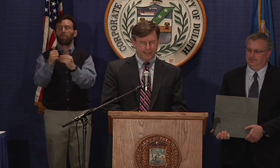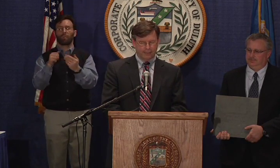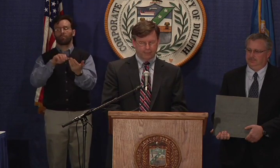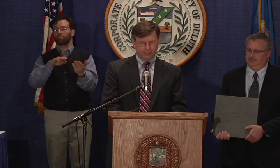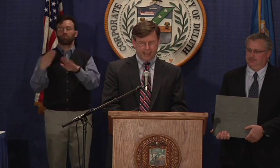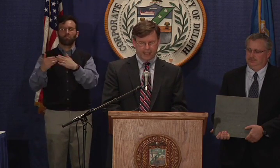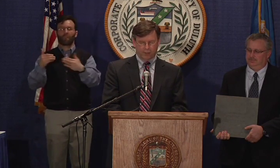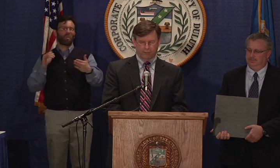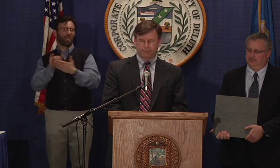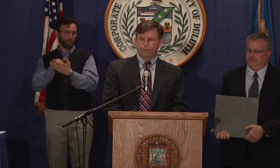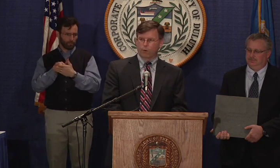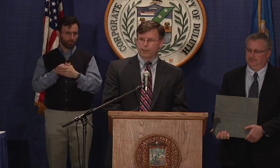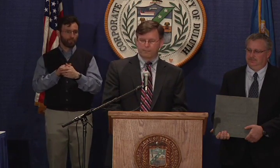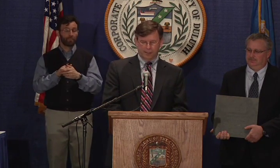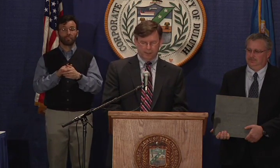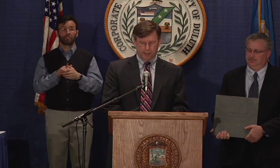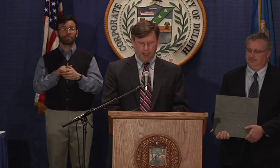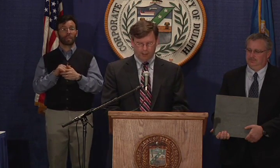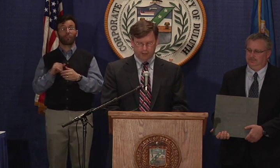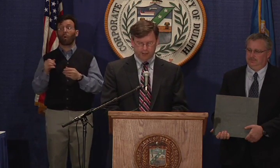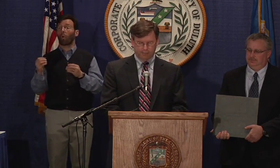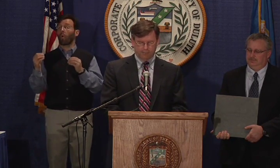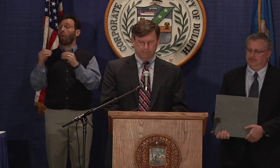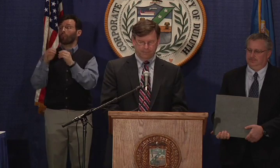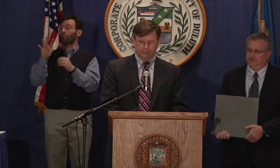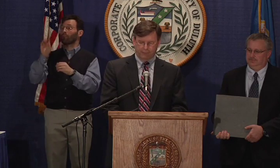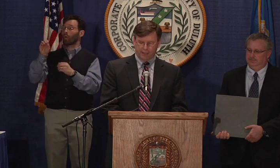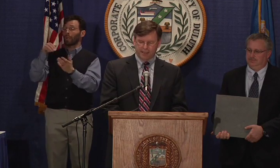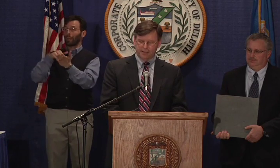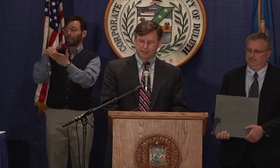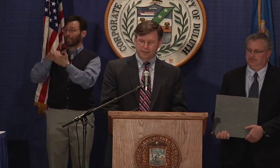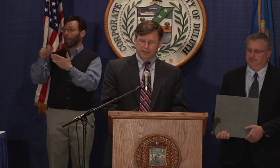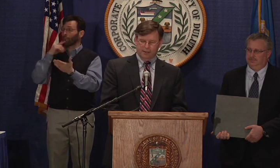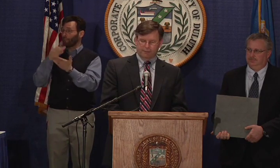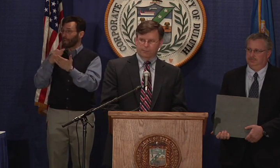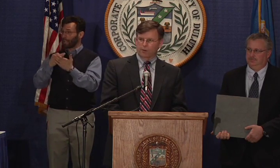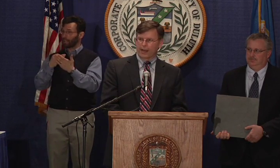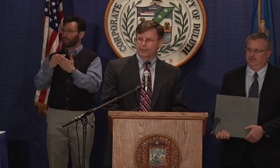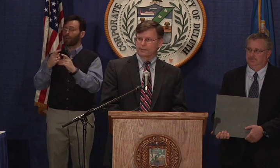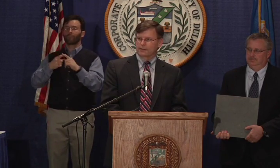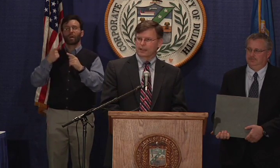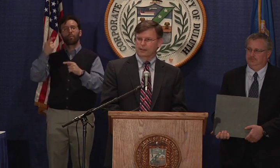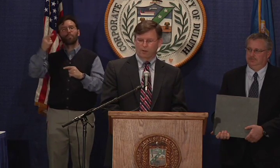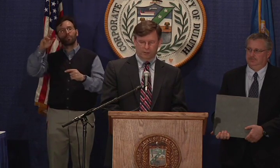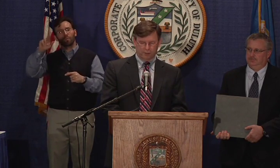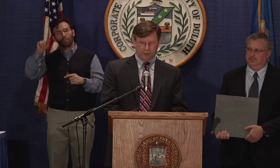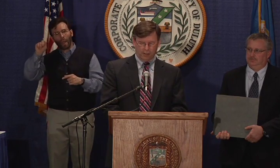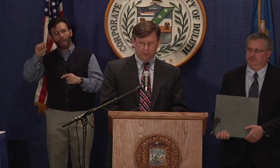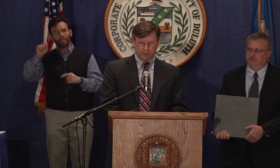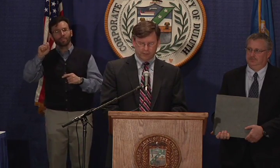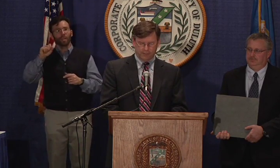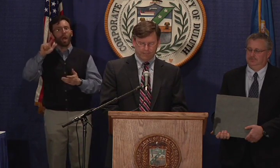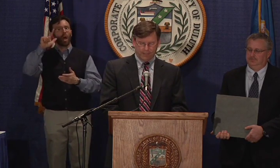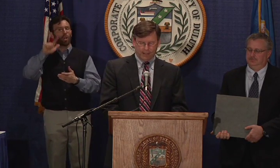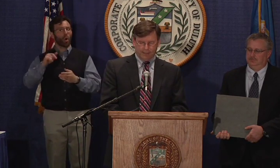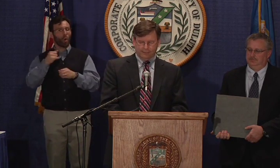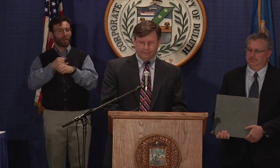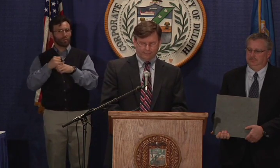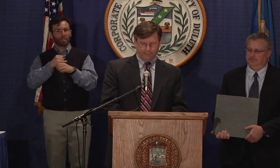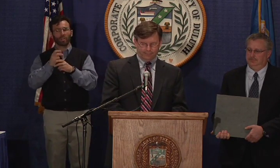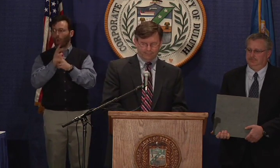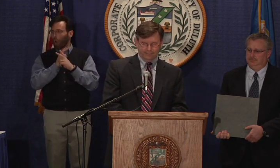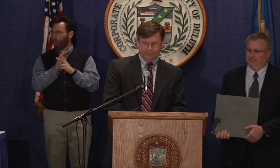and his team have obtained over $40 million in funding from grants and low-interest loans.